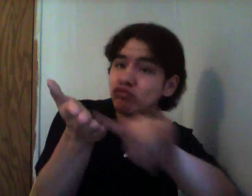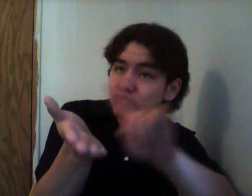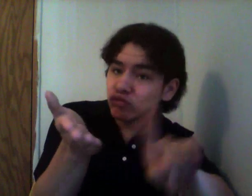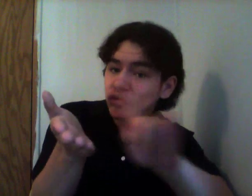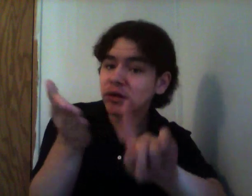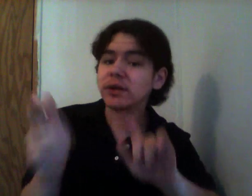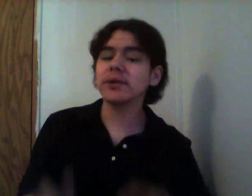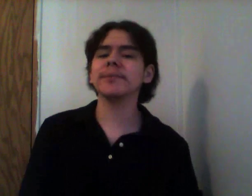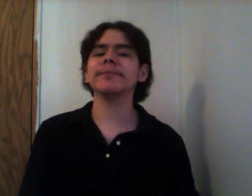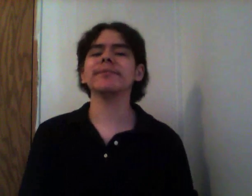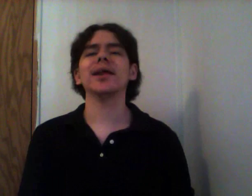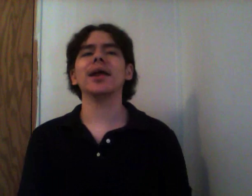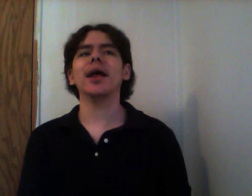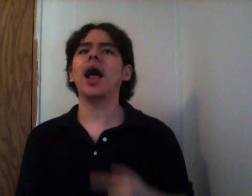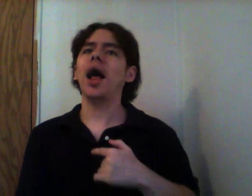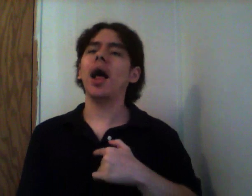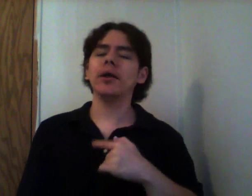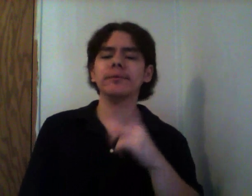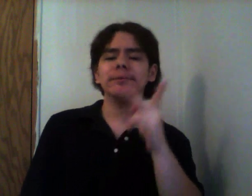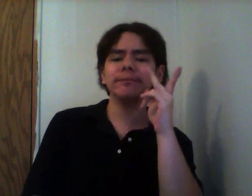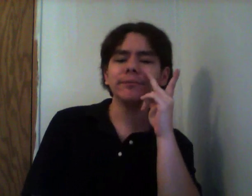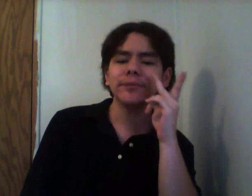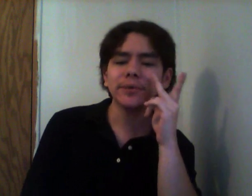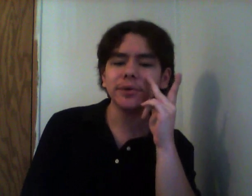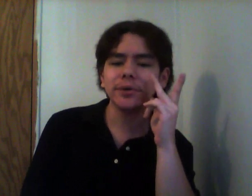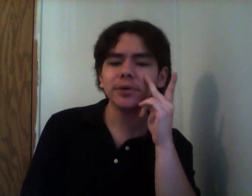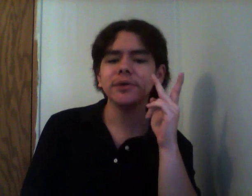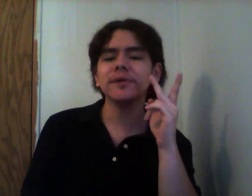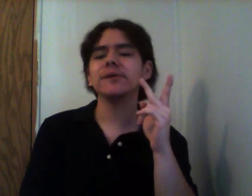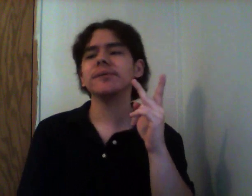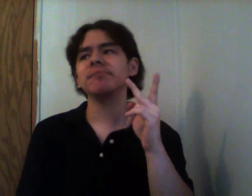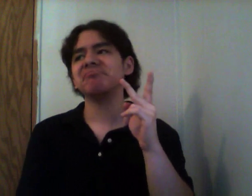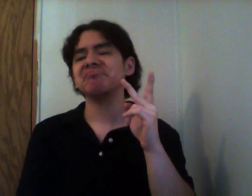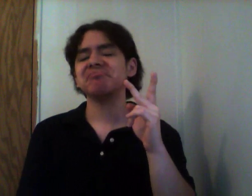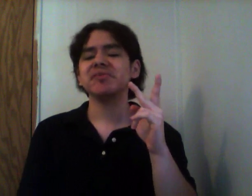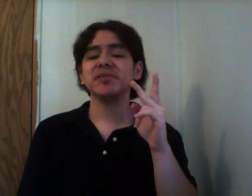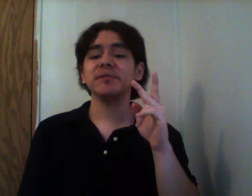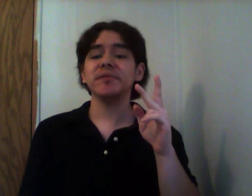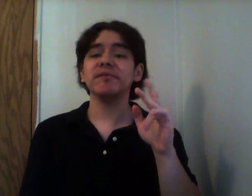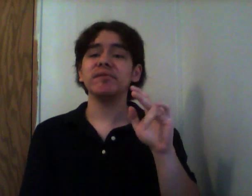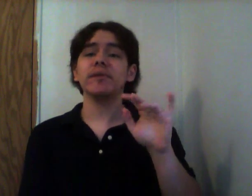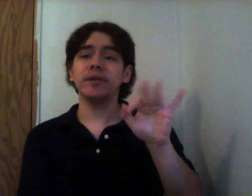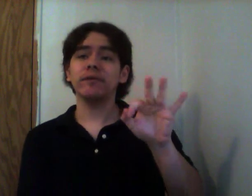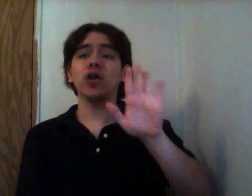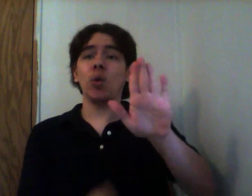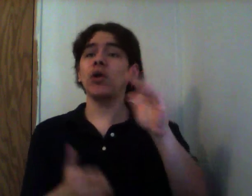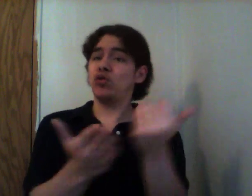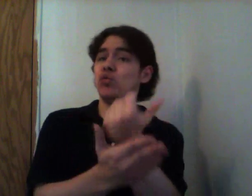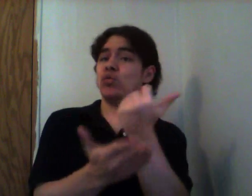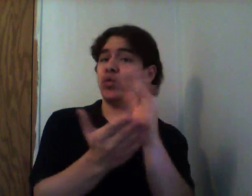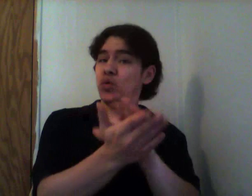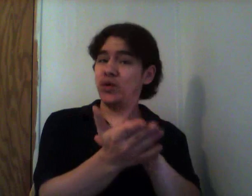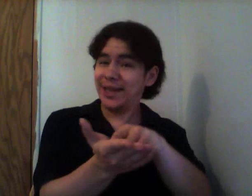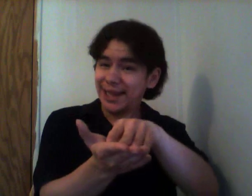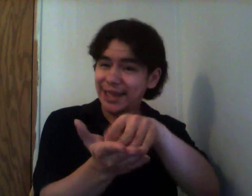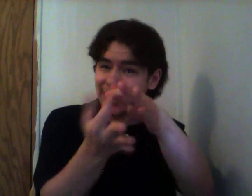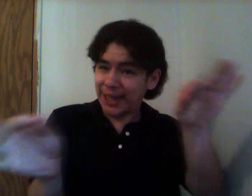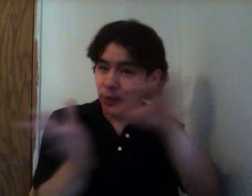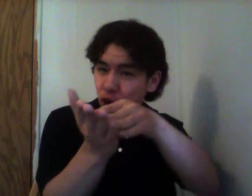learn your language. You can select any. I mean, you just saw the 5 that I used there, but any language that you're learning, put it in and the community will get back